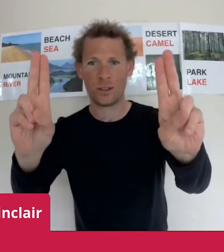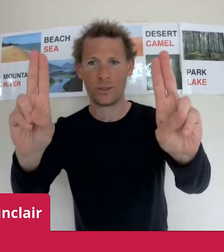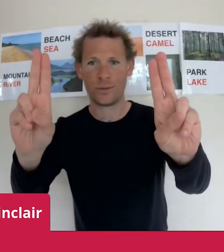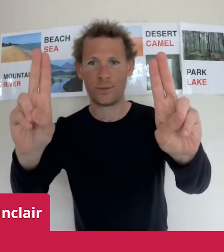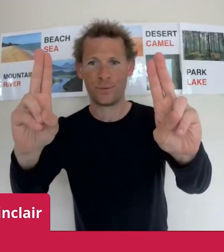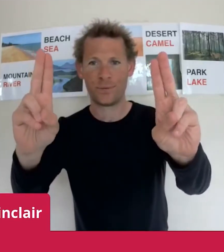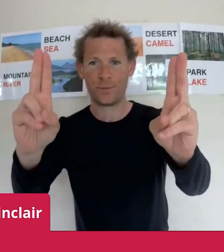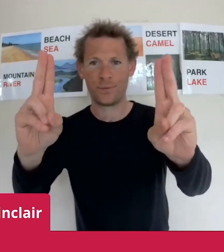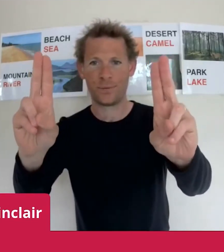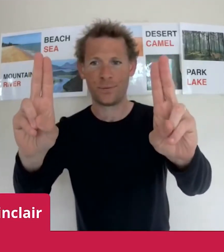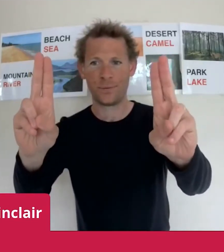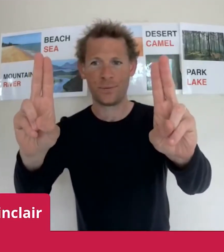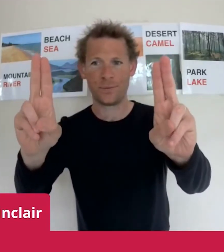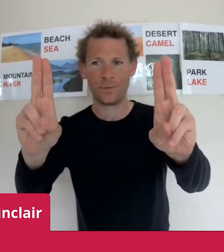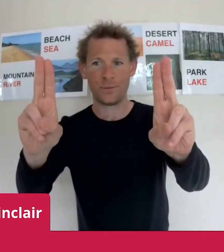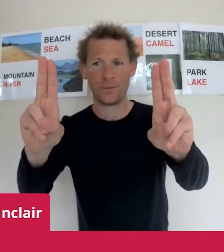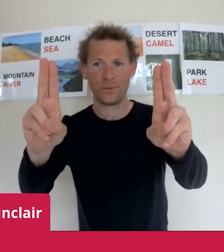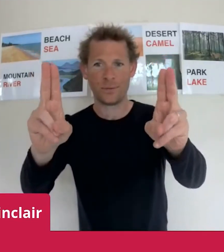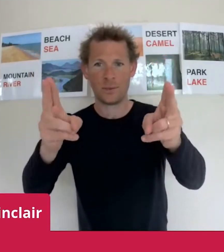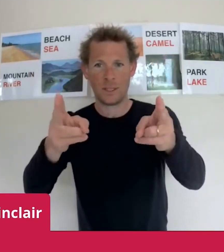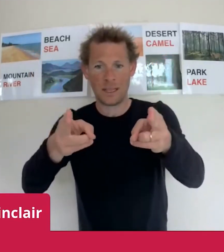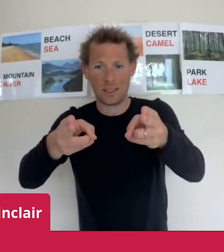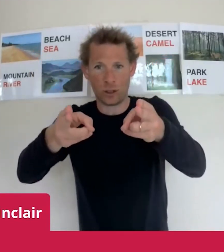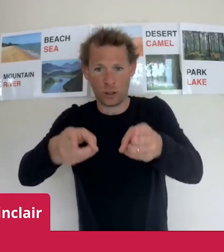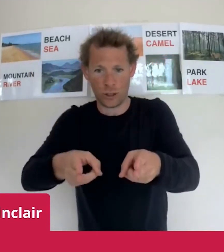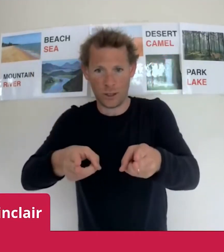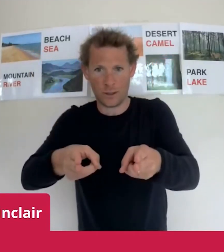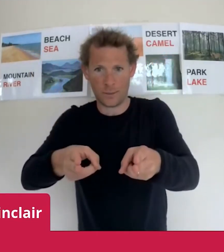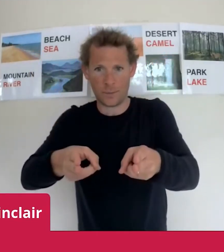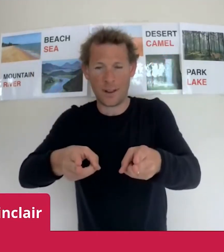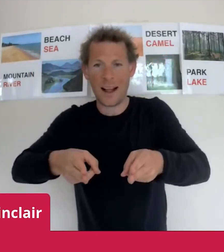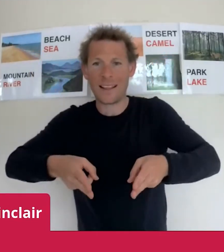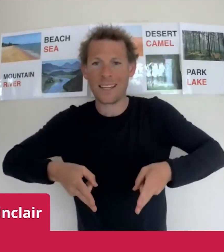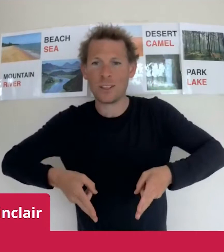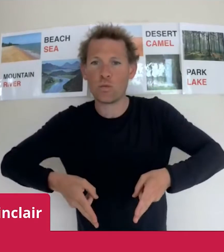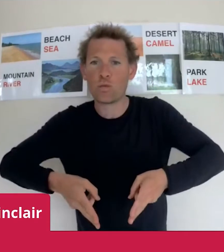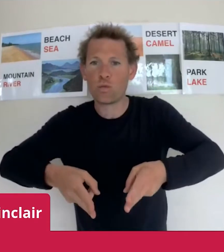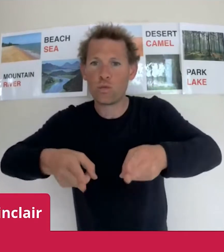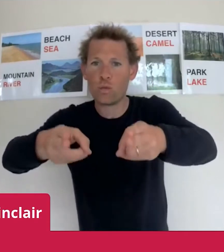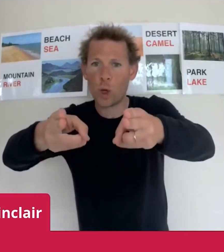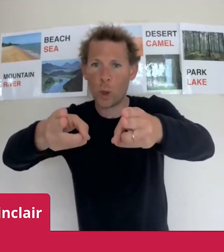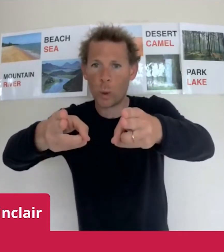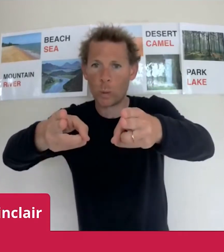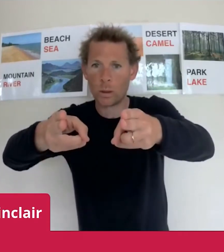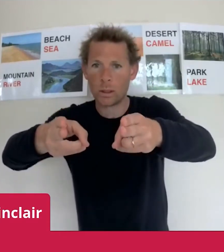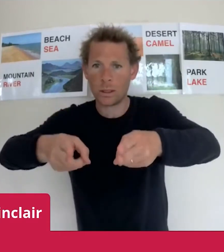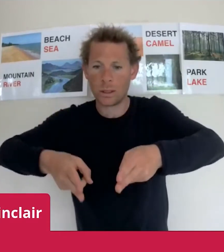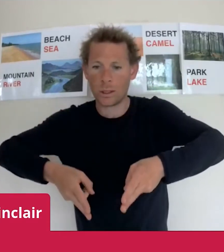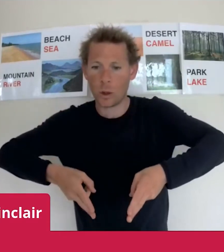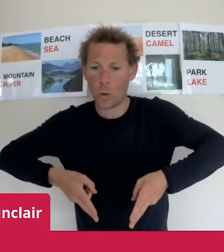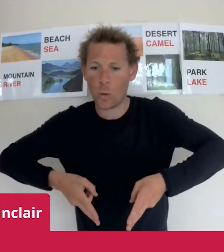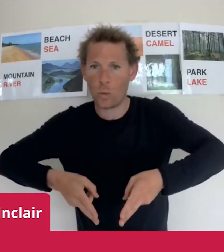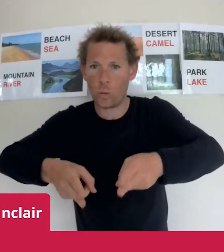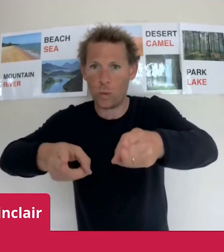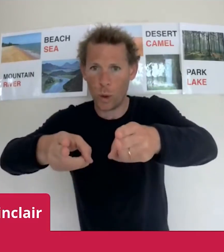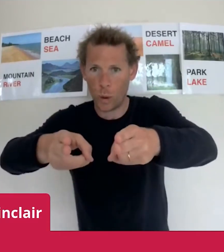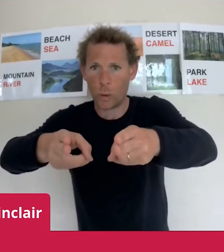So it's two fingers together on each hand, just like this, parallel to each other in front of you. And then, now, if you were to sign